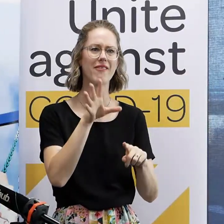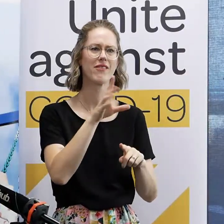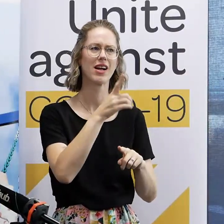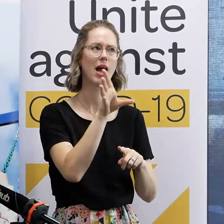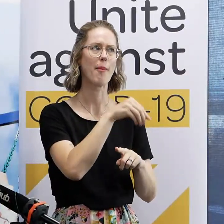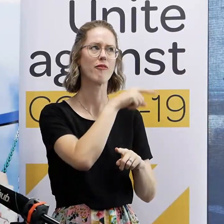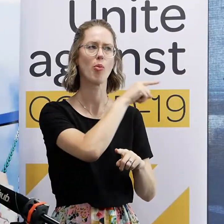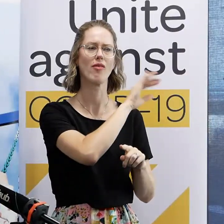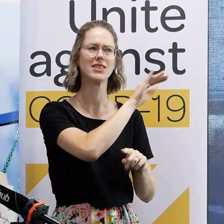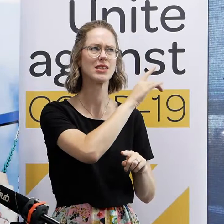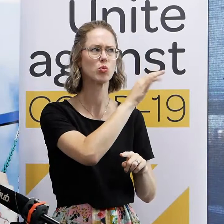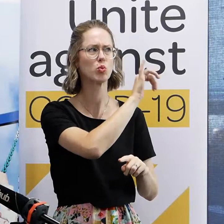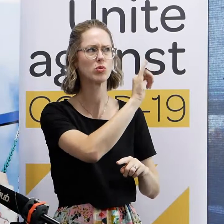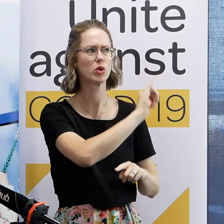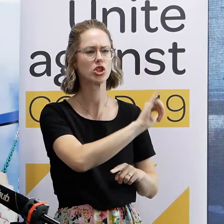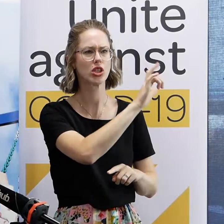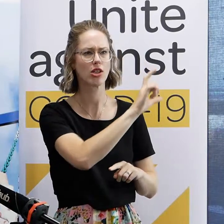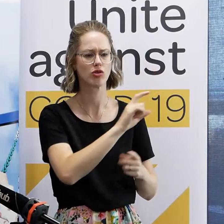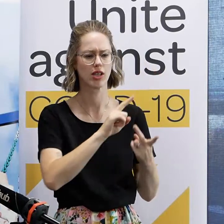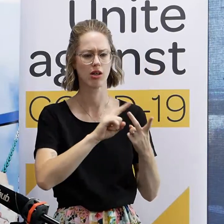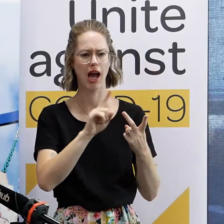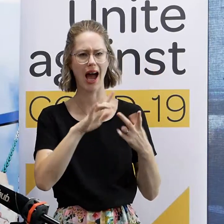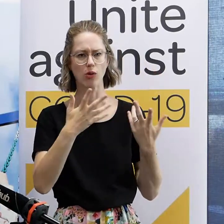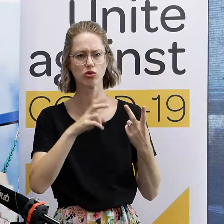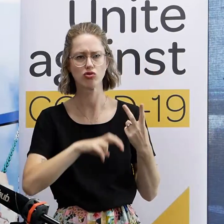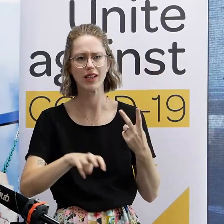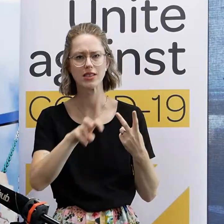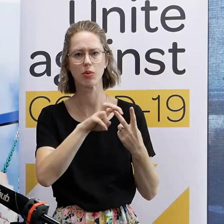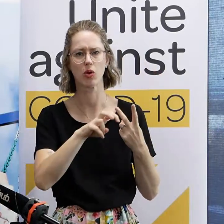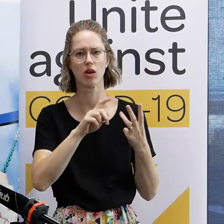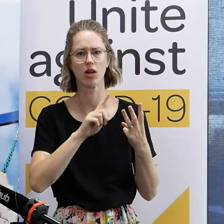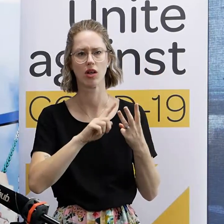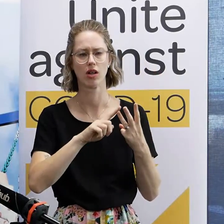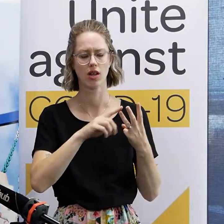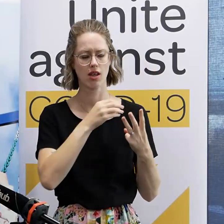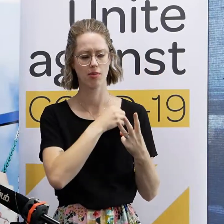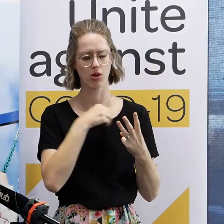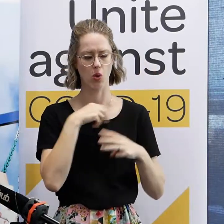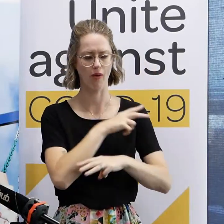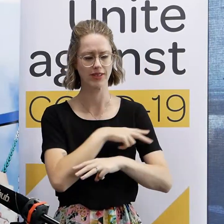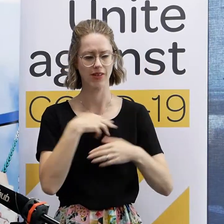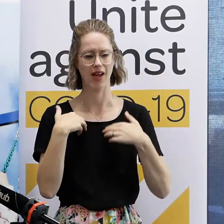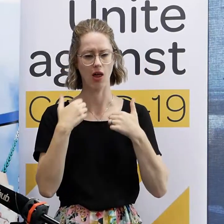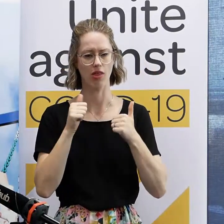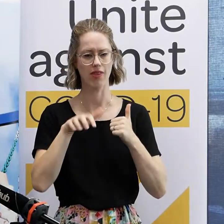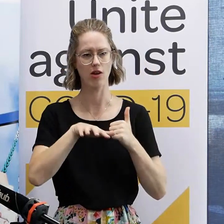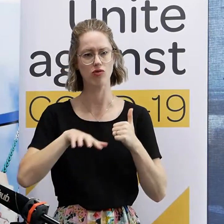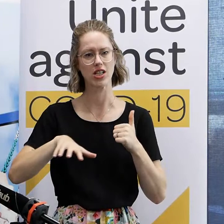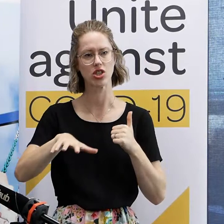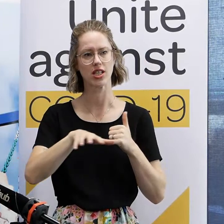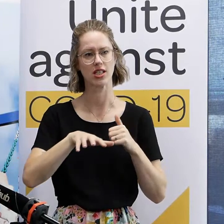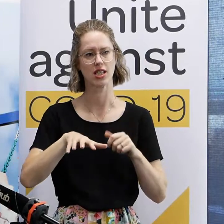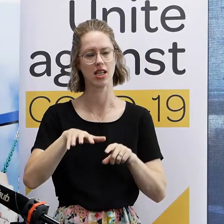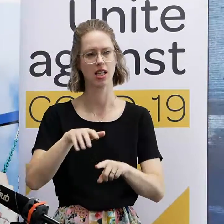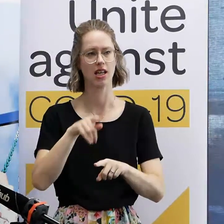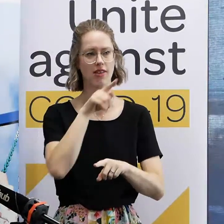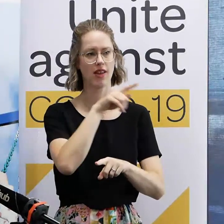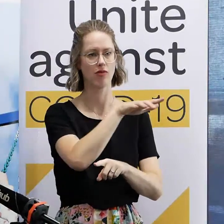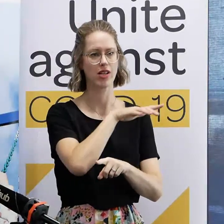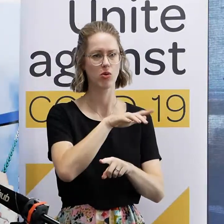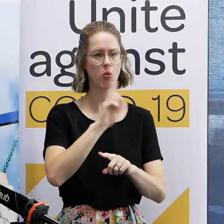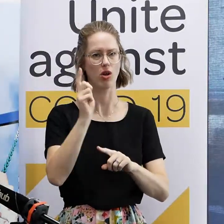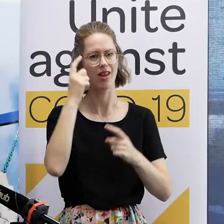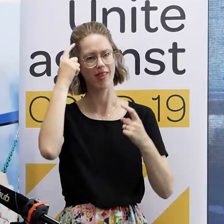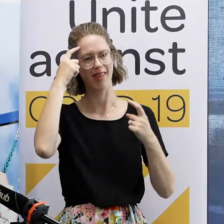from, what transport's required, what does the medical officer of health, not only in the region where they may be located, but potentially where they may be going